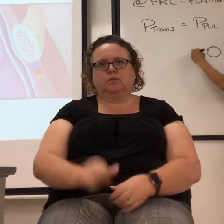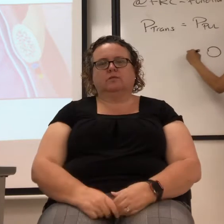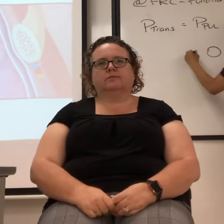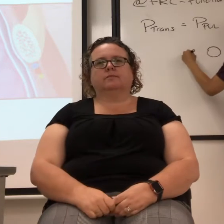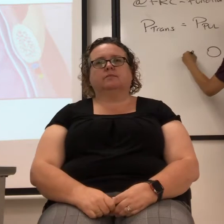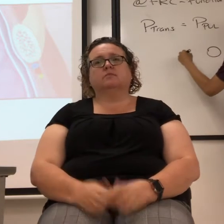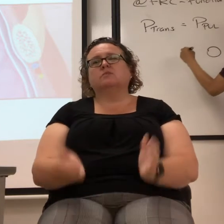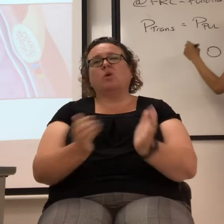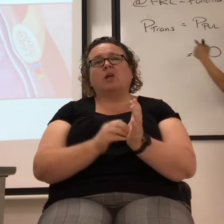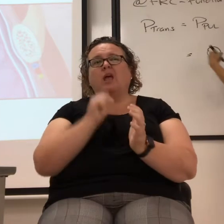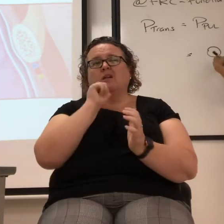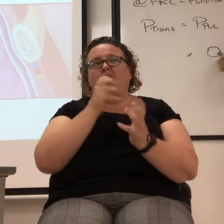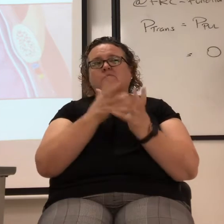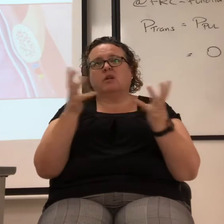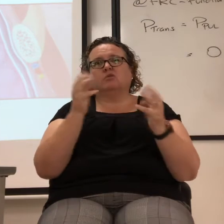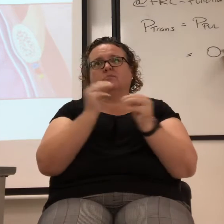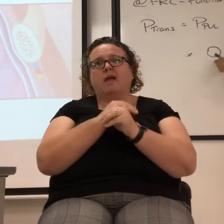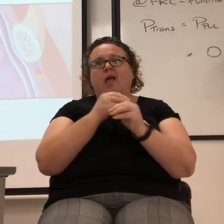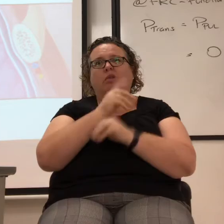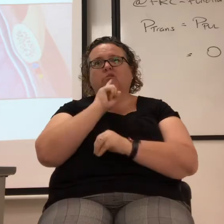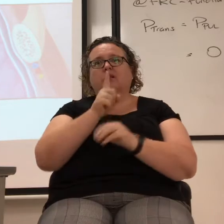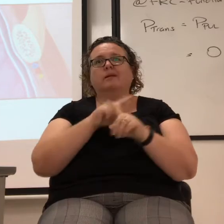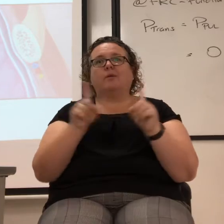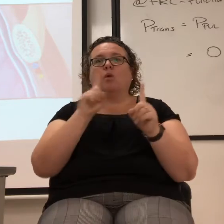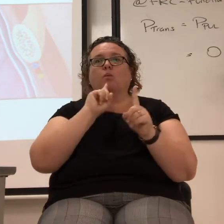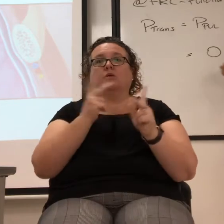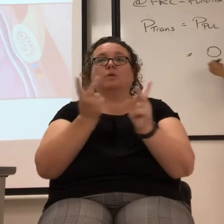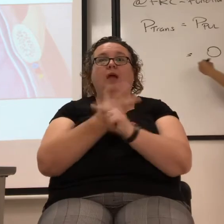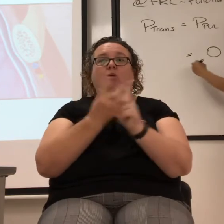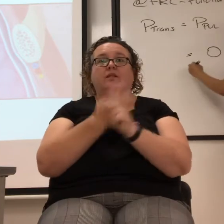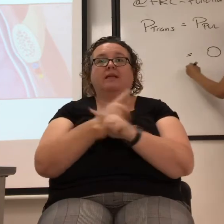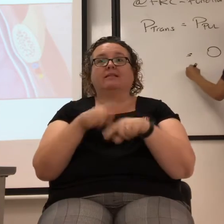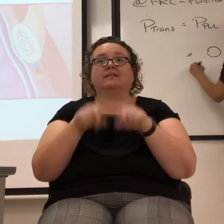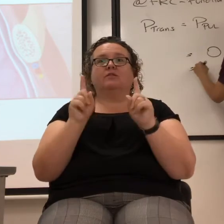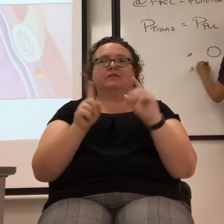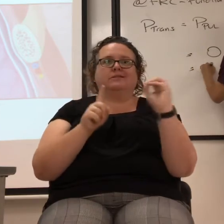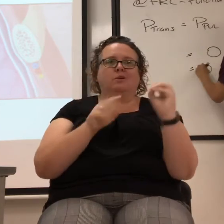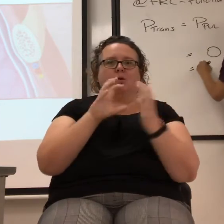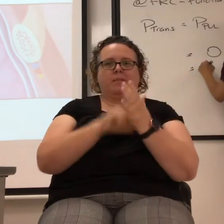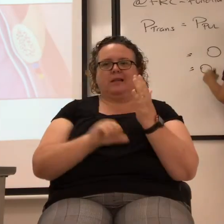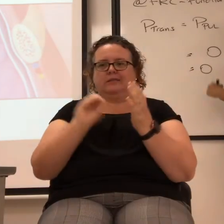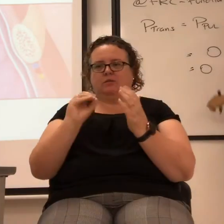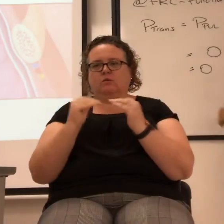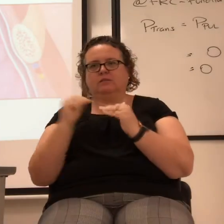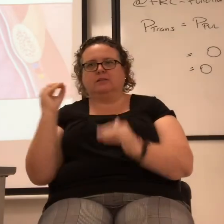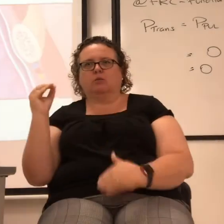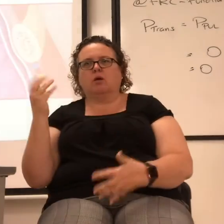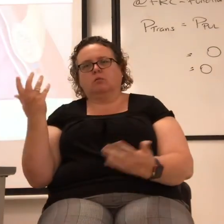not much math, but basically, when you calculate the difference, zero minus zero, zero,